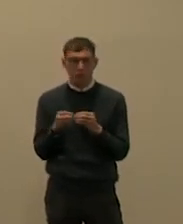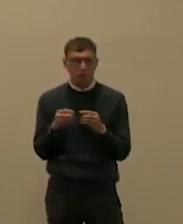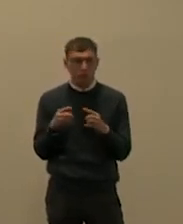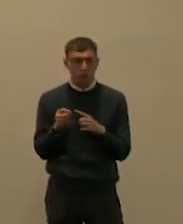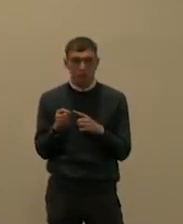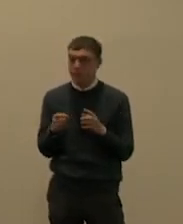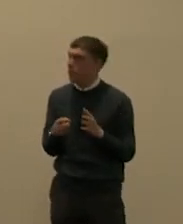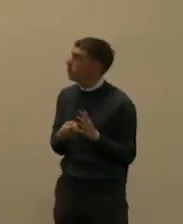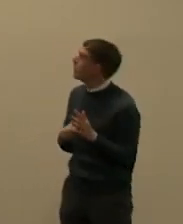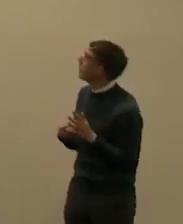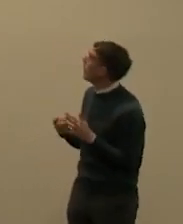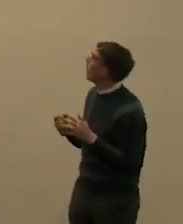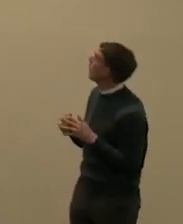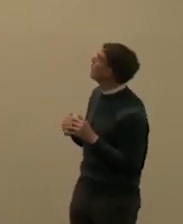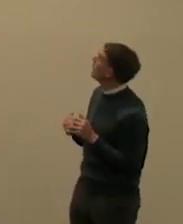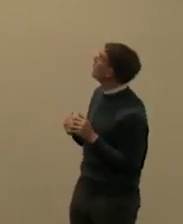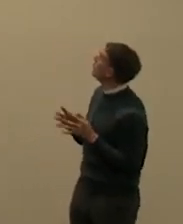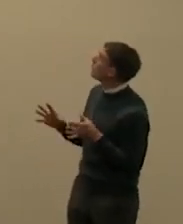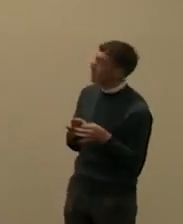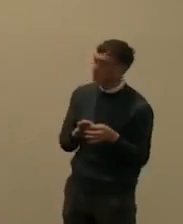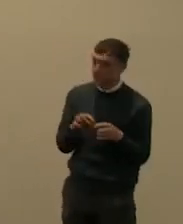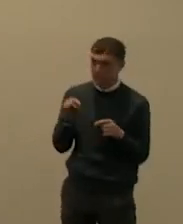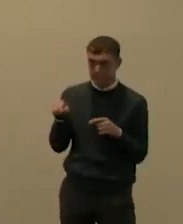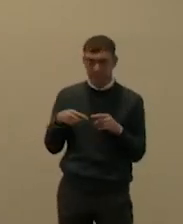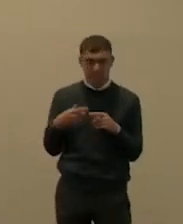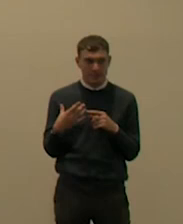link ASN, and the speed for this connection.